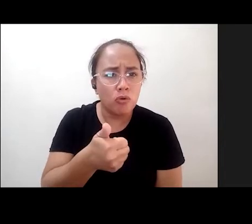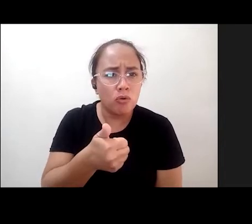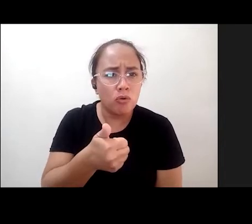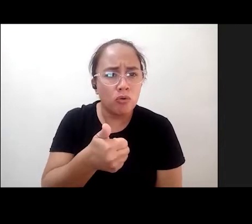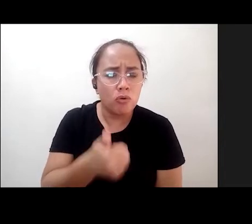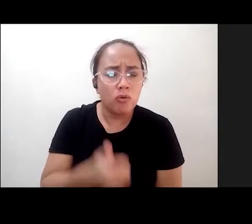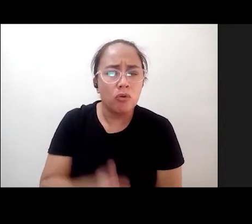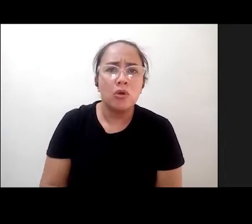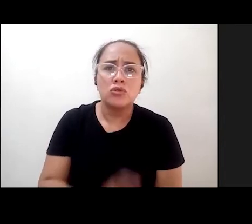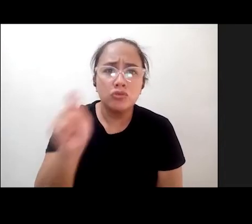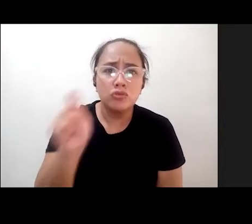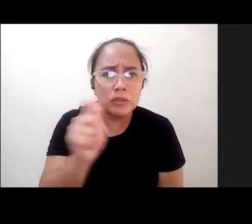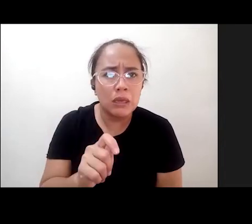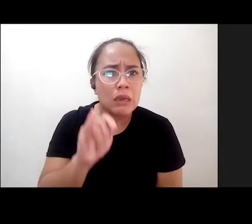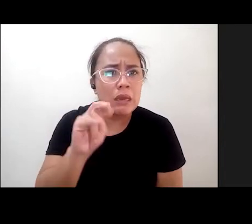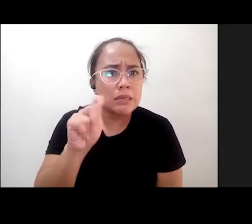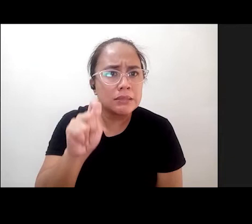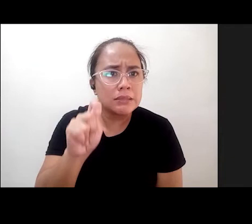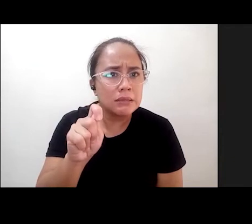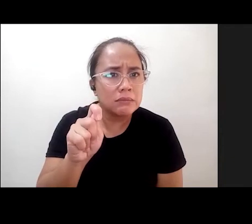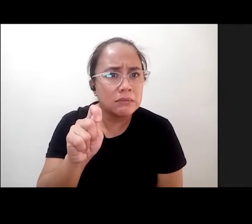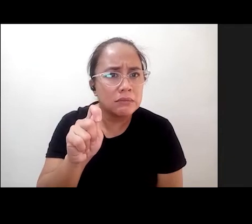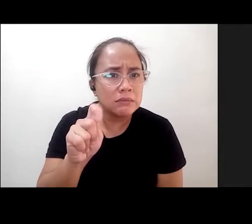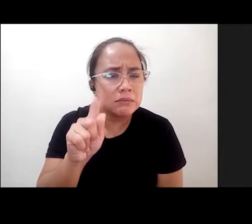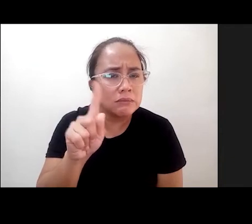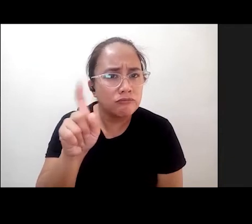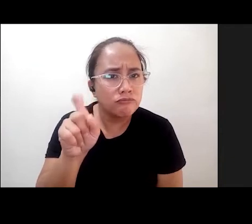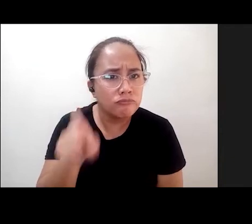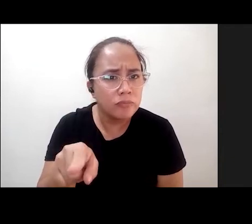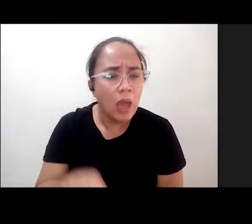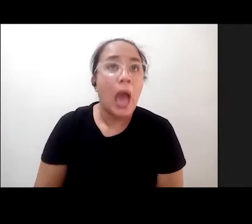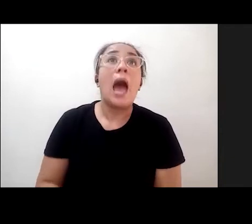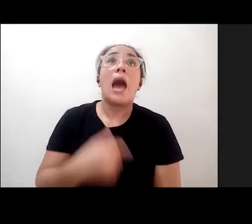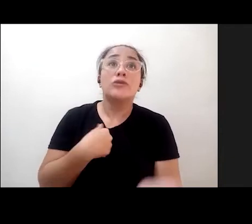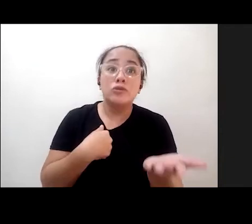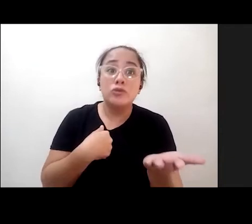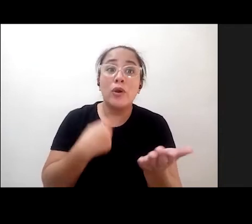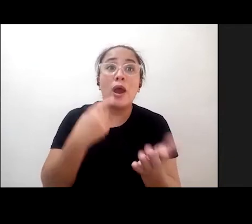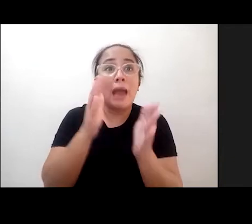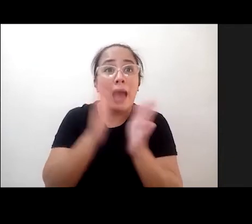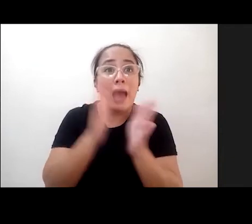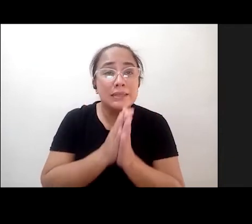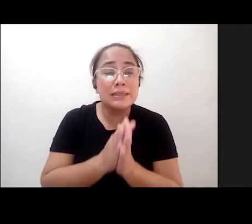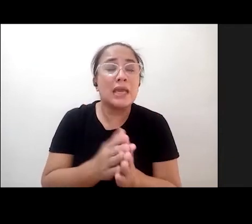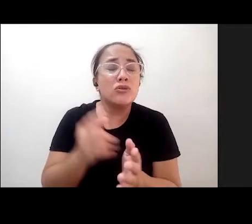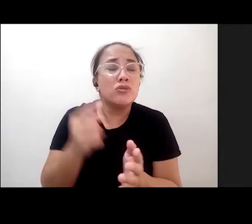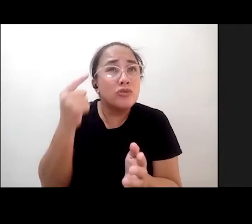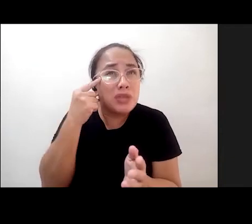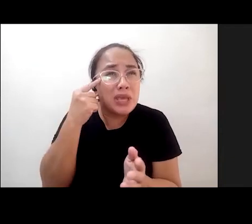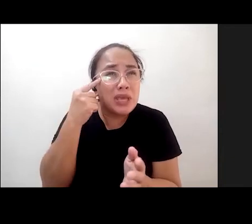claiming that you think you know tomorrow is Tuesday. You were pretty sure.